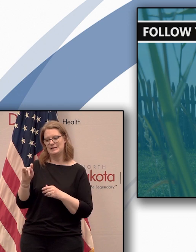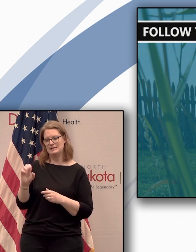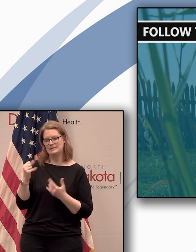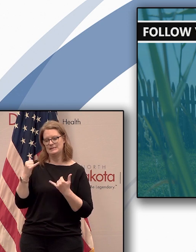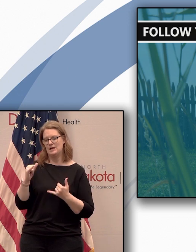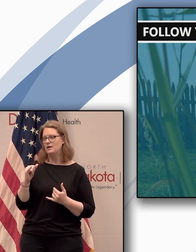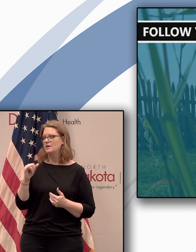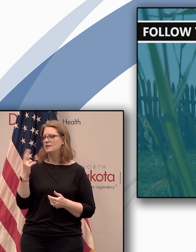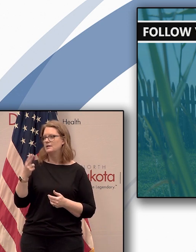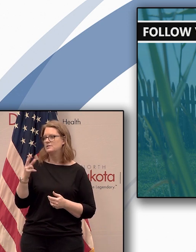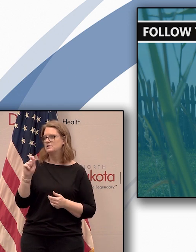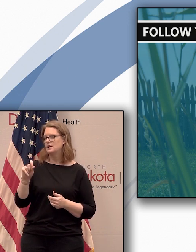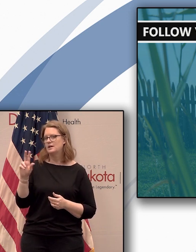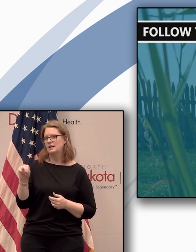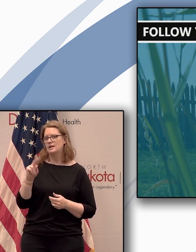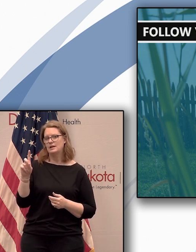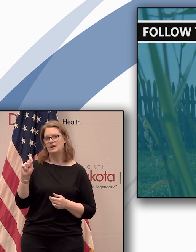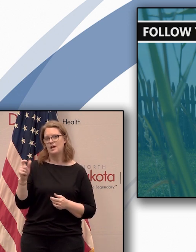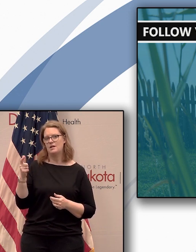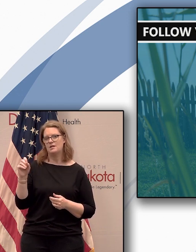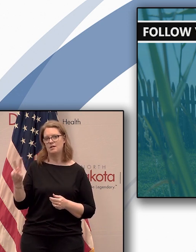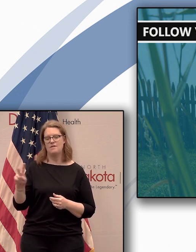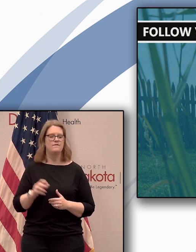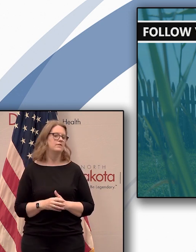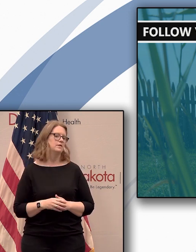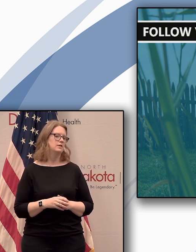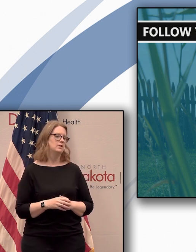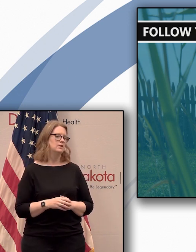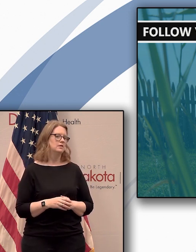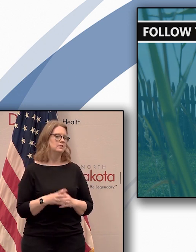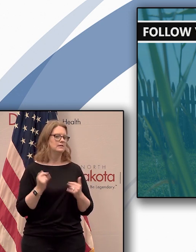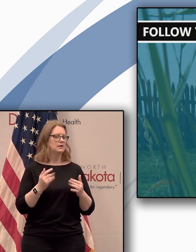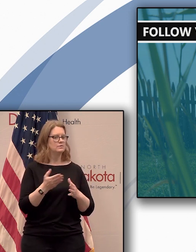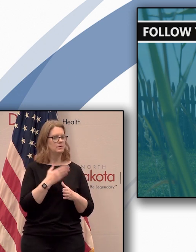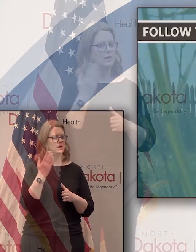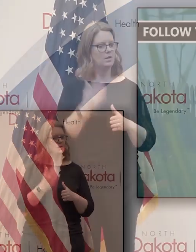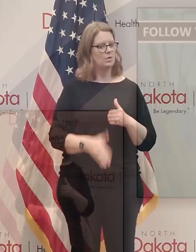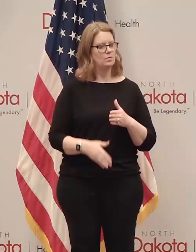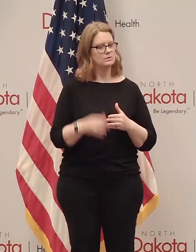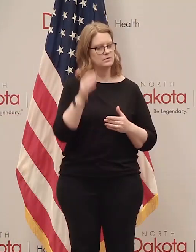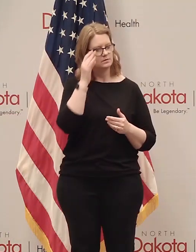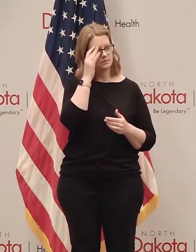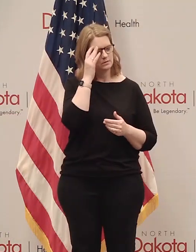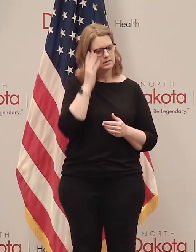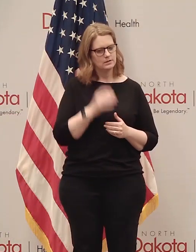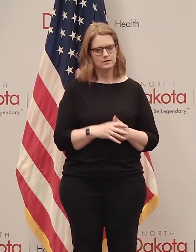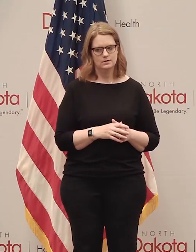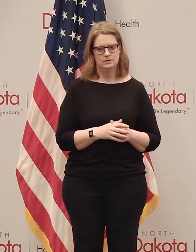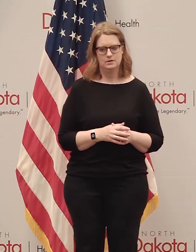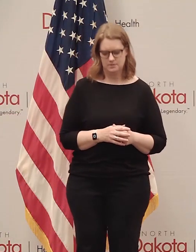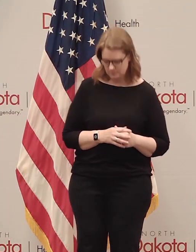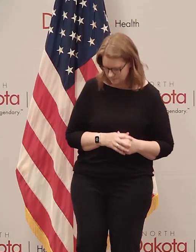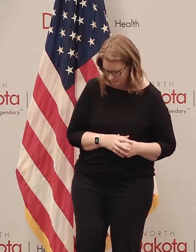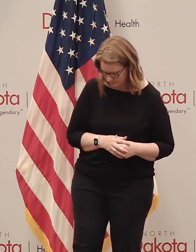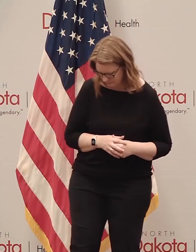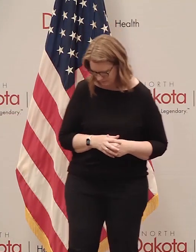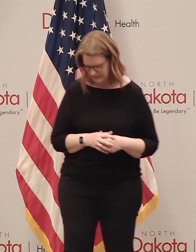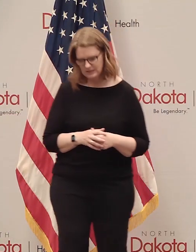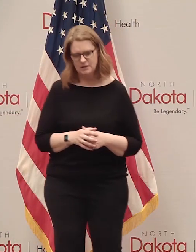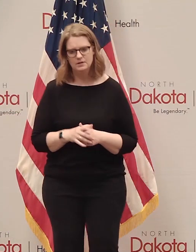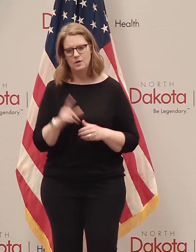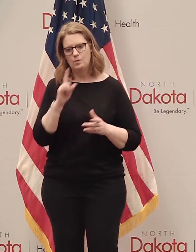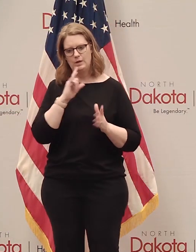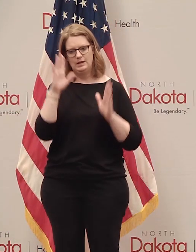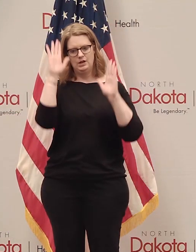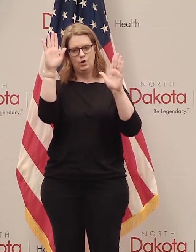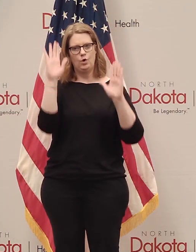the history.nd.gov. And as we close, and again, I should say on that one, we got this great slogan this